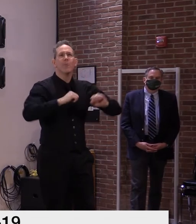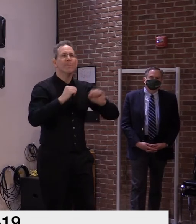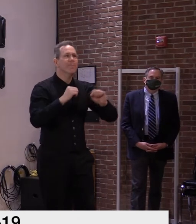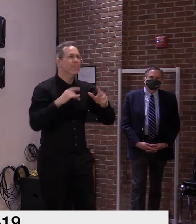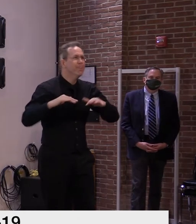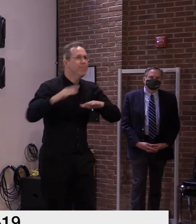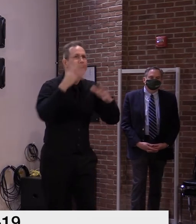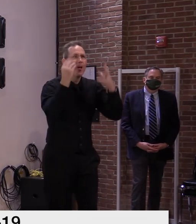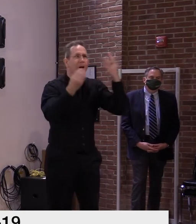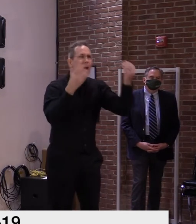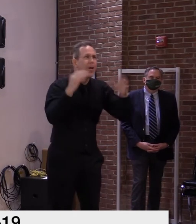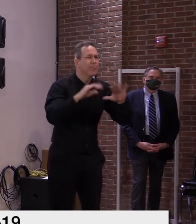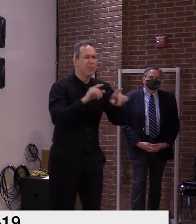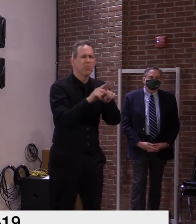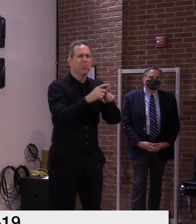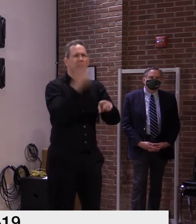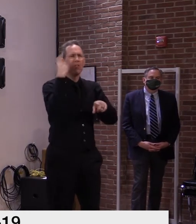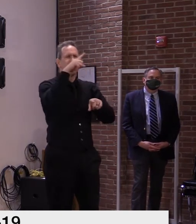a